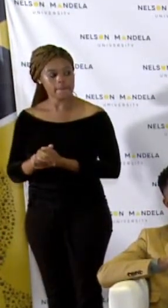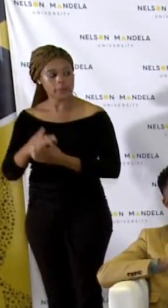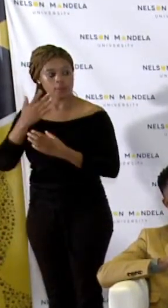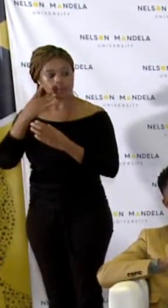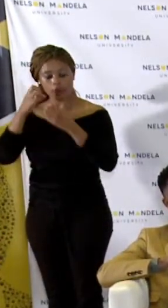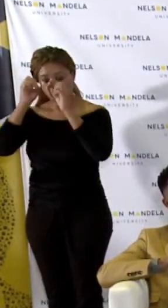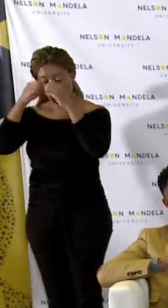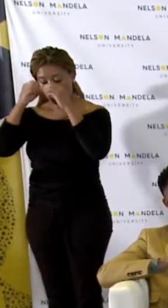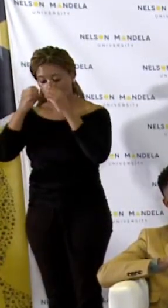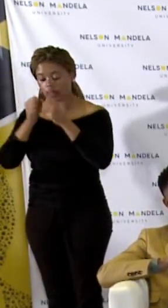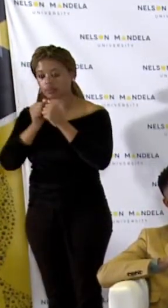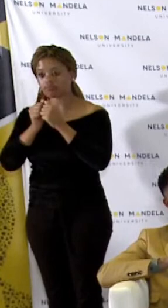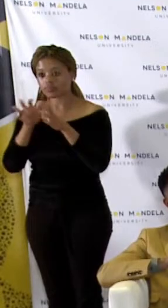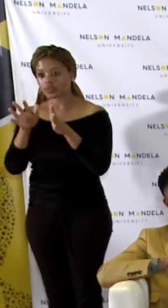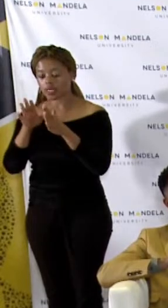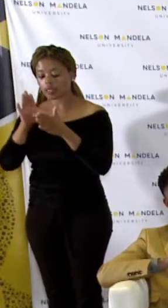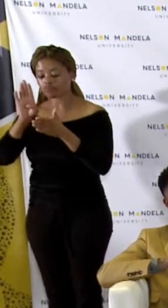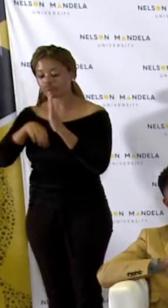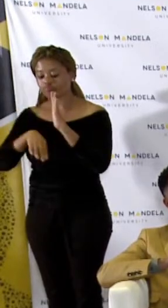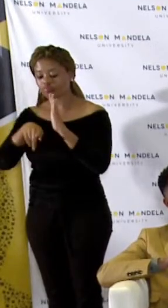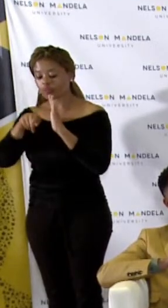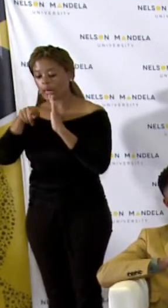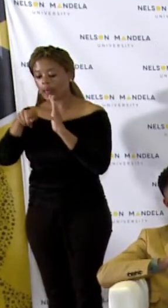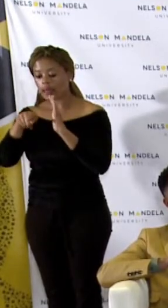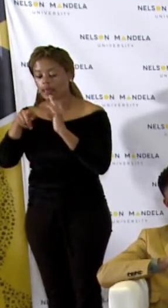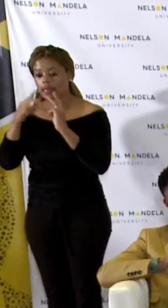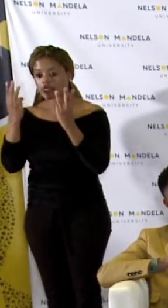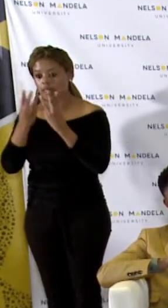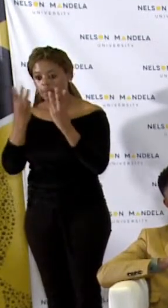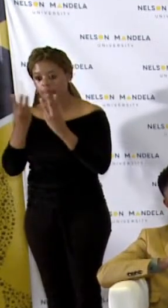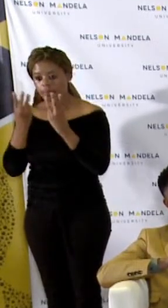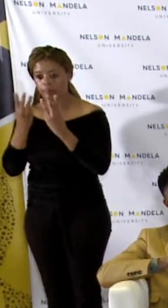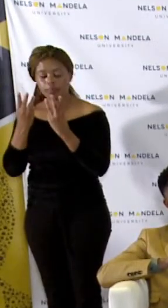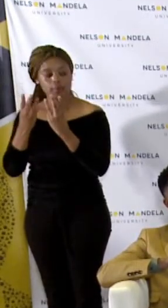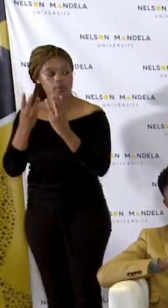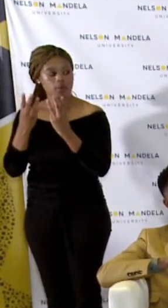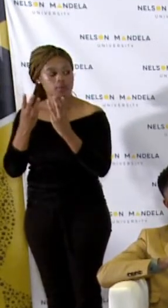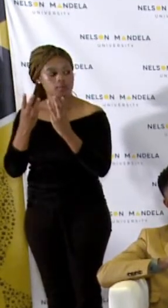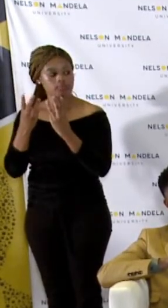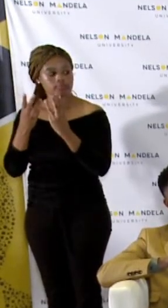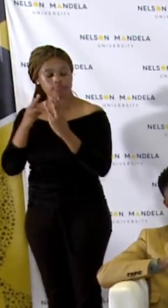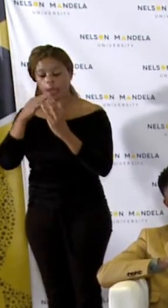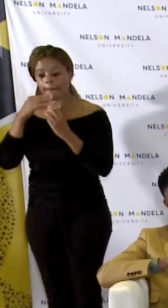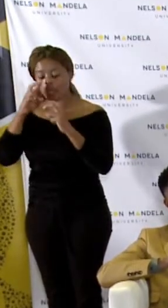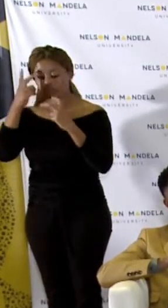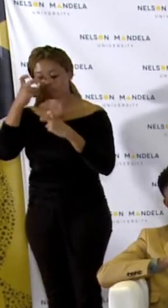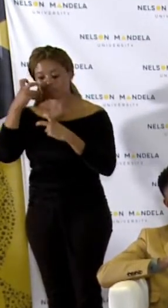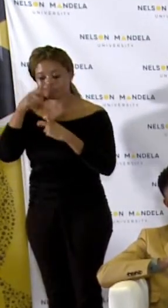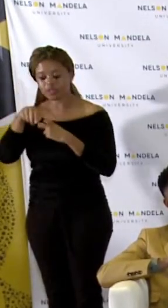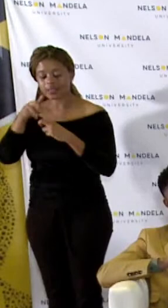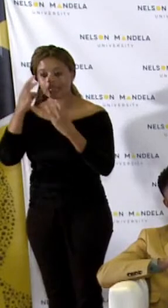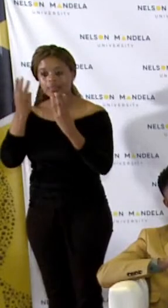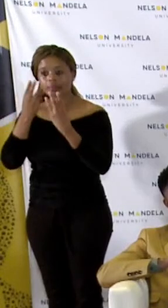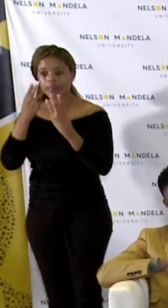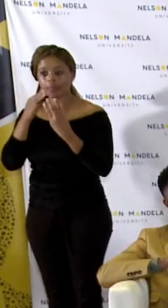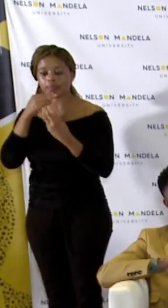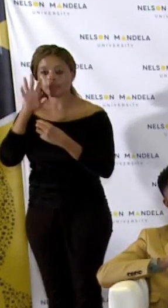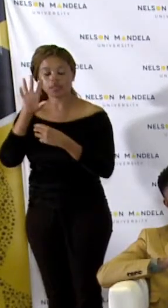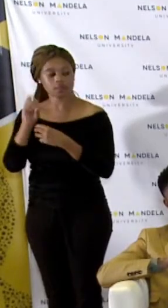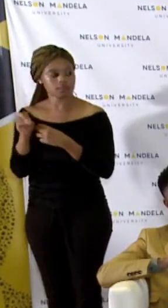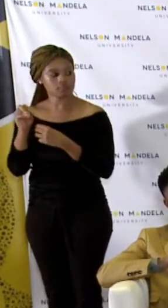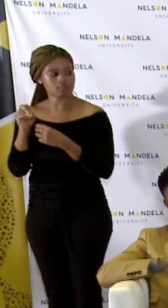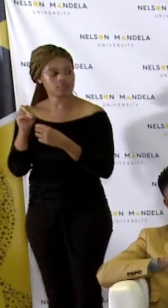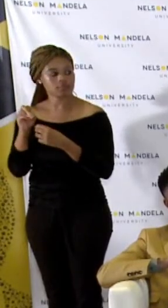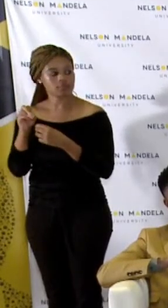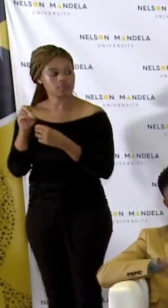Google starts to cut down on its people, or ByteDance starts to cut down on its people, which could also lead to a